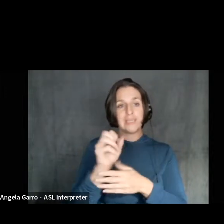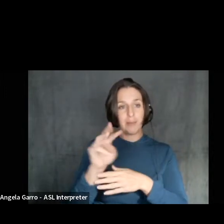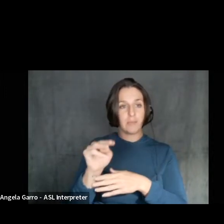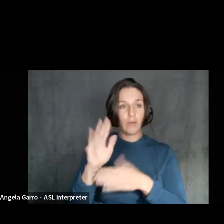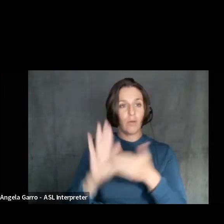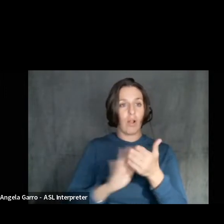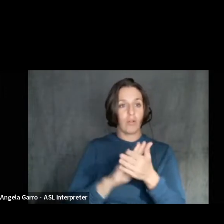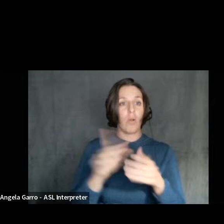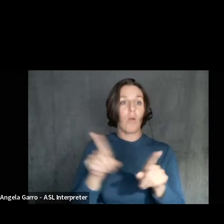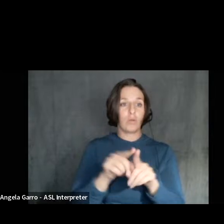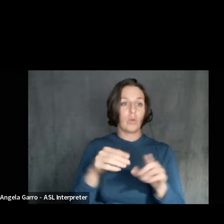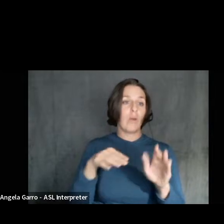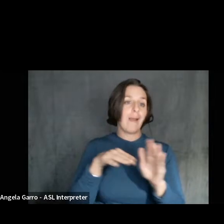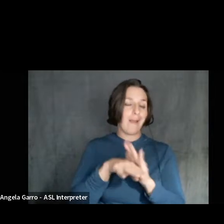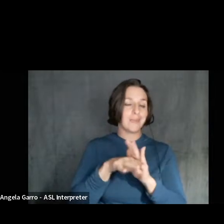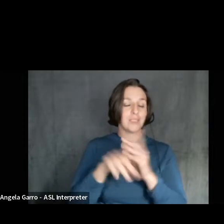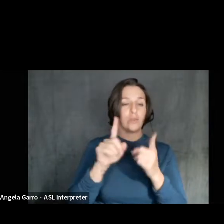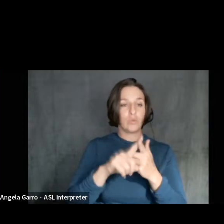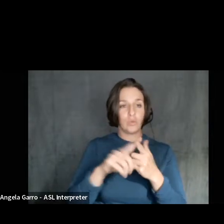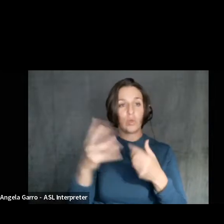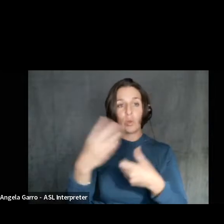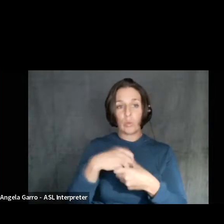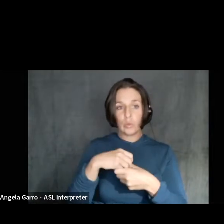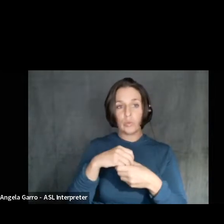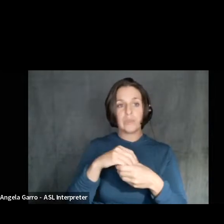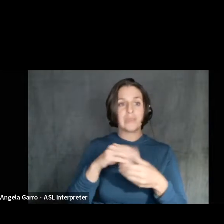this inclusive, integrative studies college